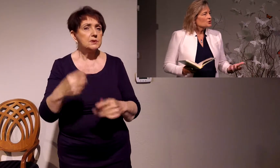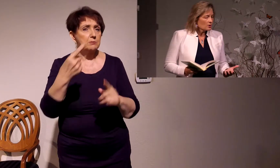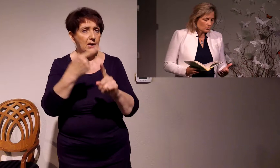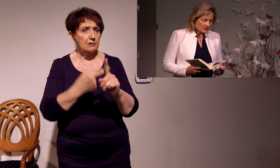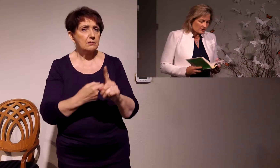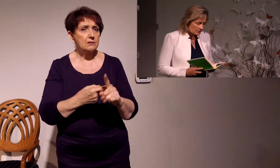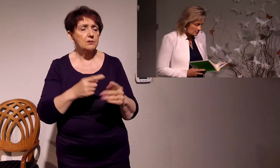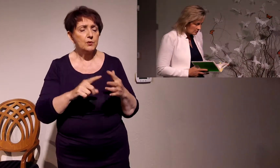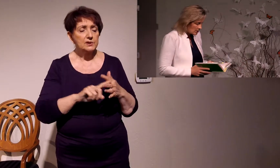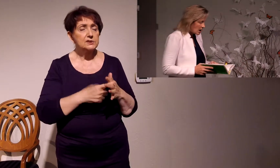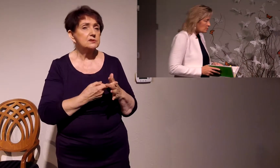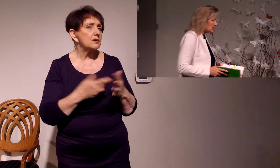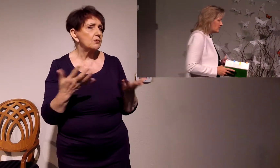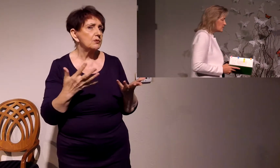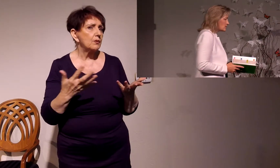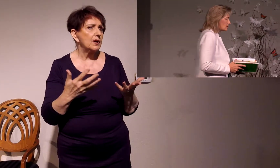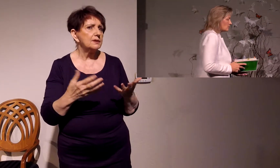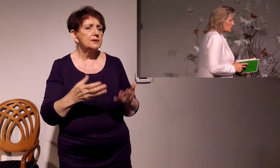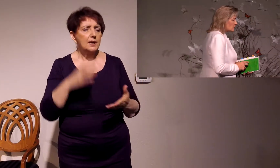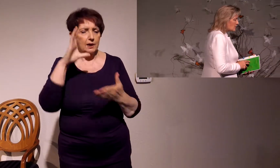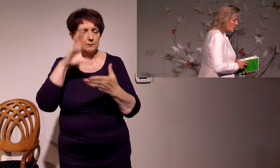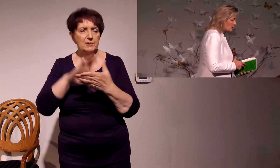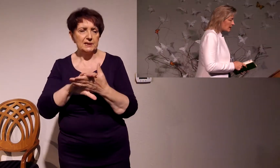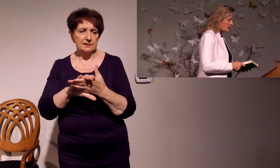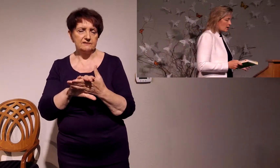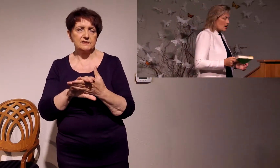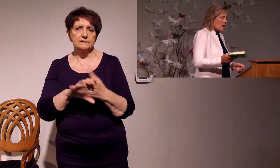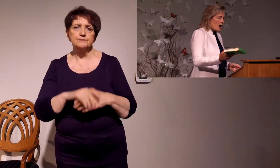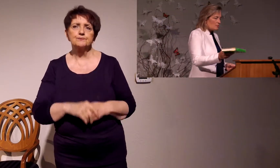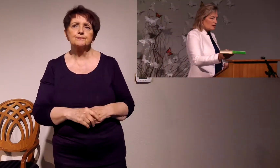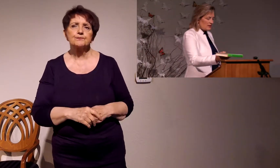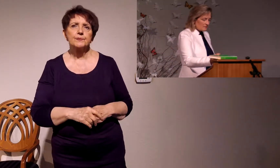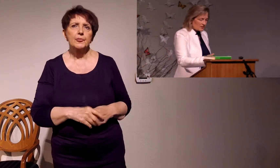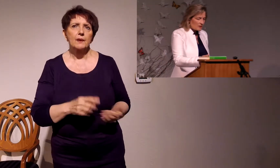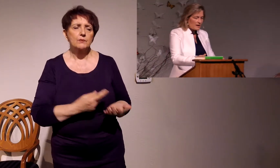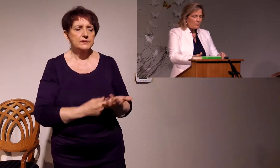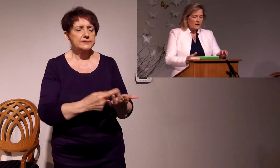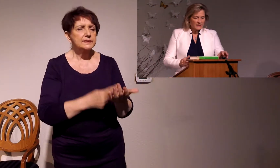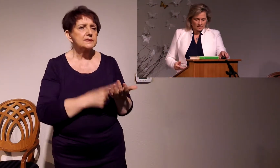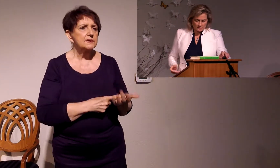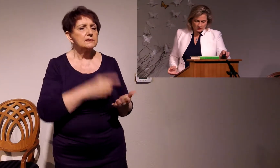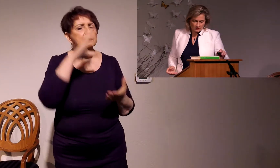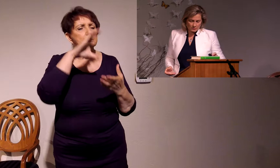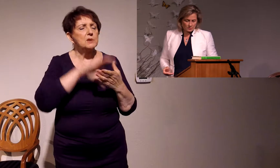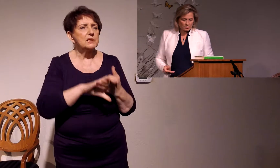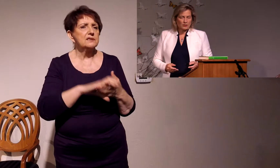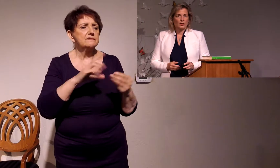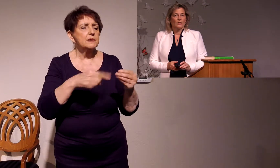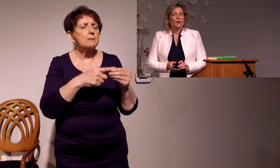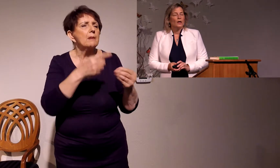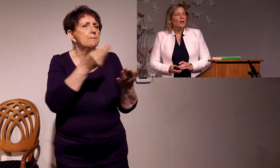we're going to start with our beliefs. We're going to talk about our beliefs about money.